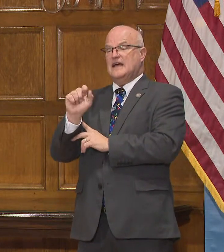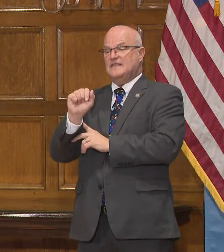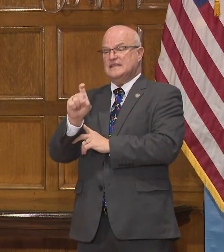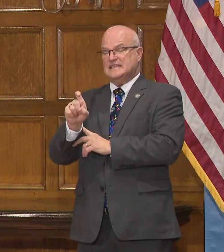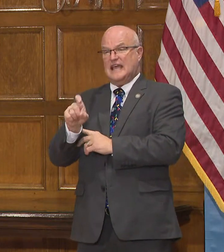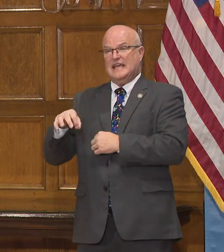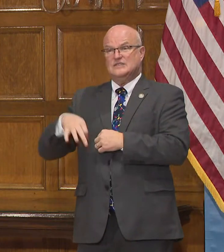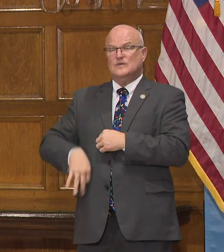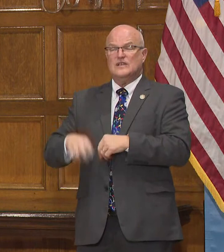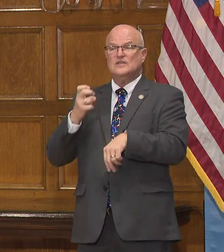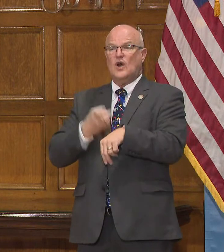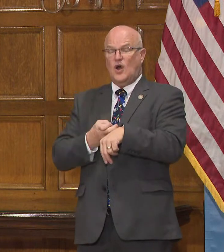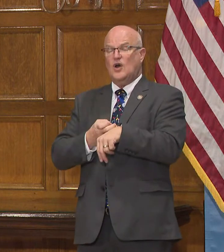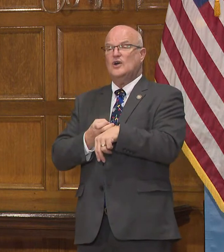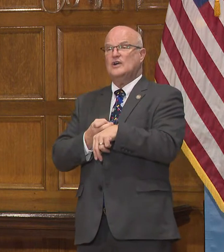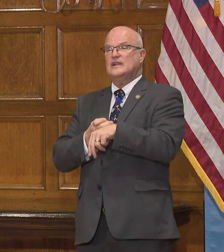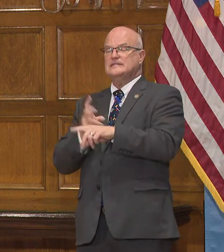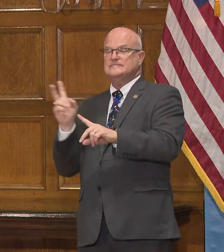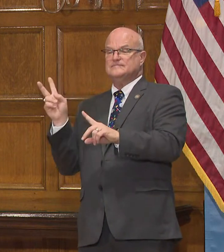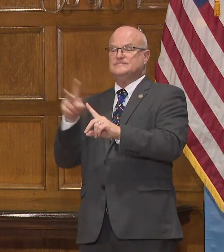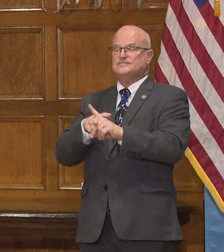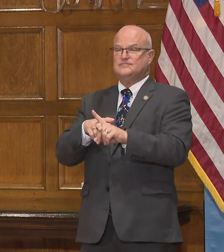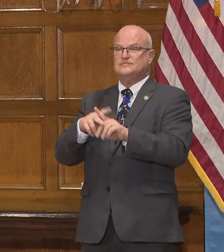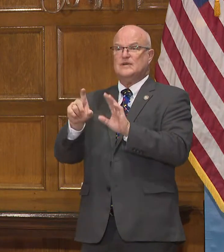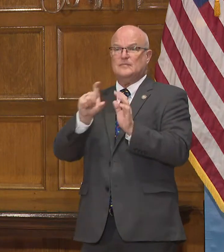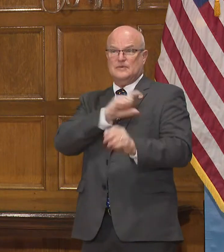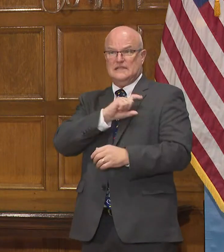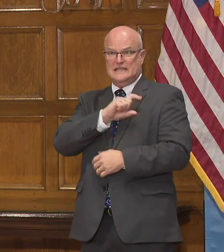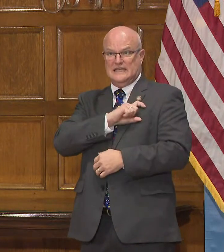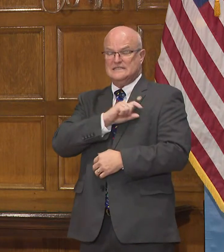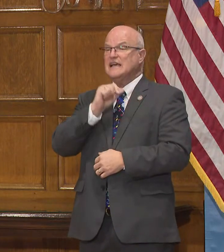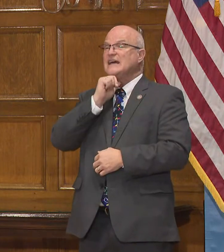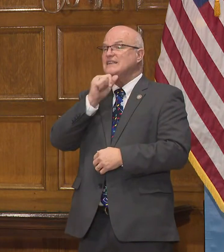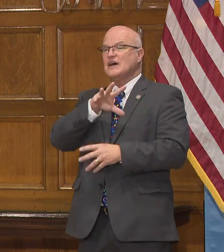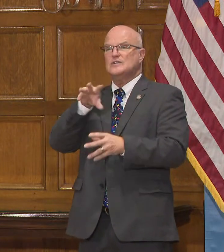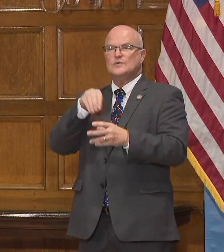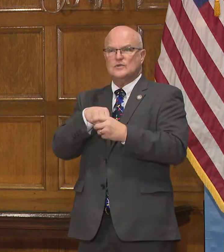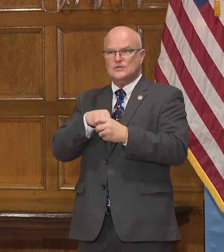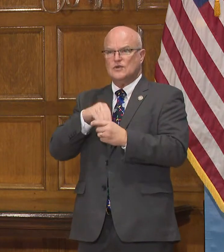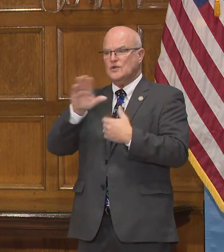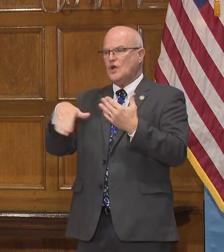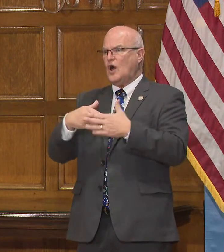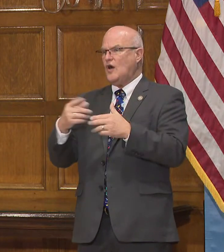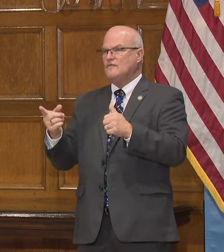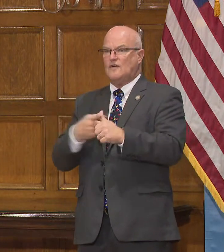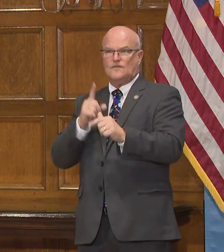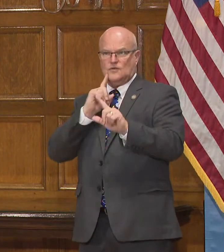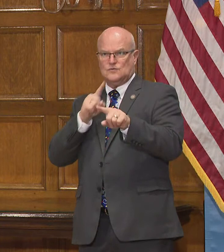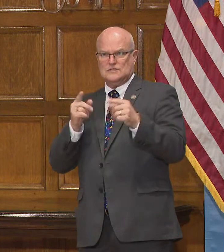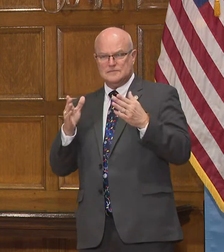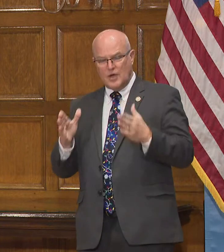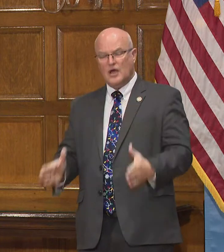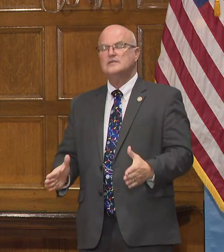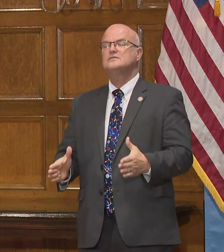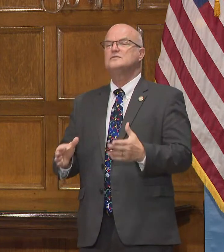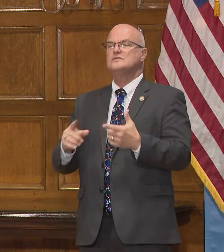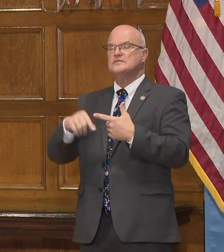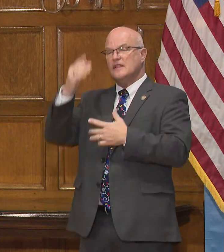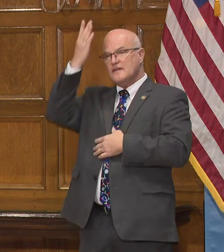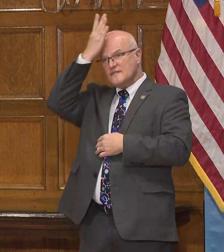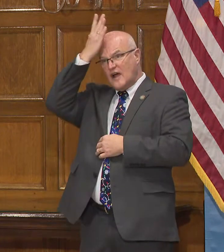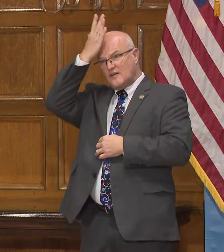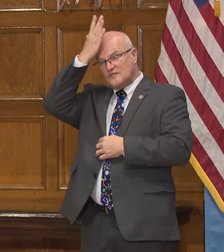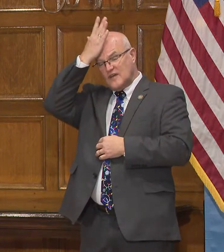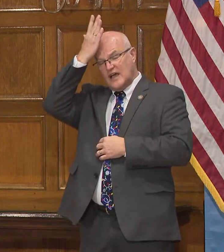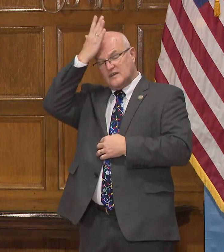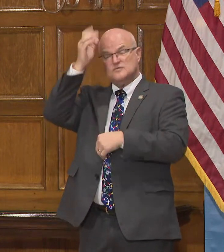is hard to apply just to law enforcement, and not to include all of our first responders, firefighters